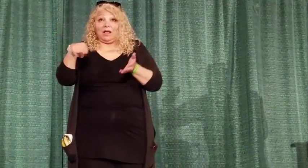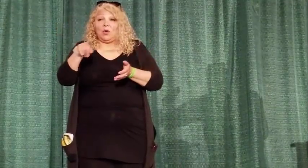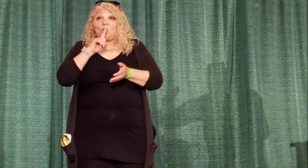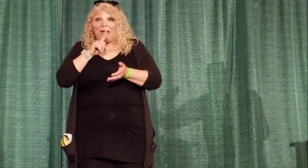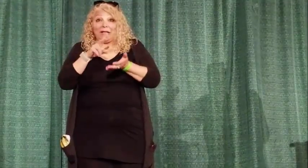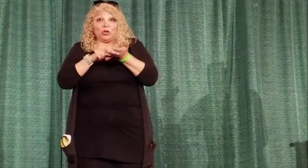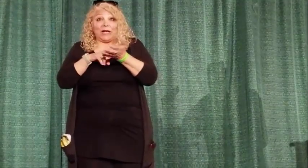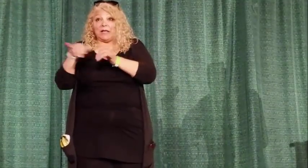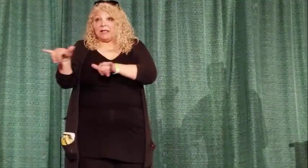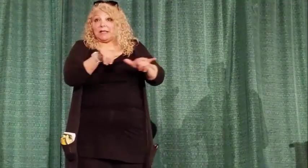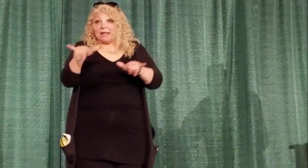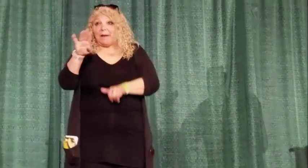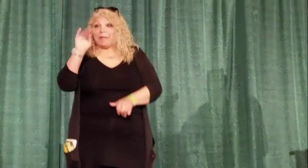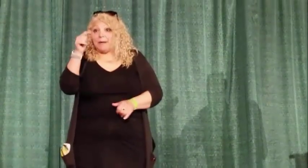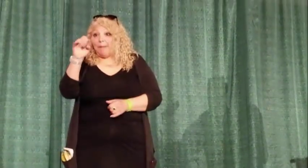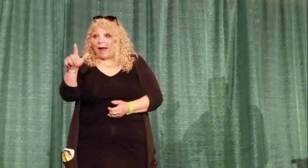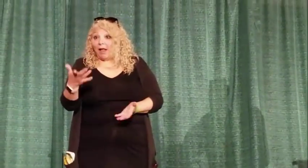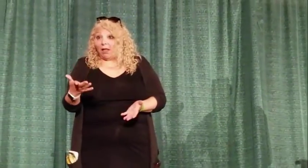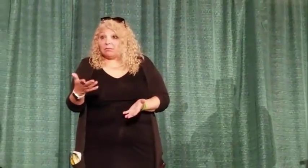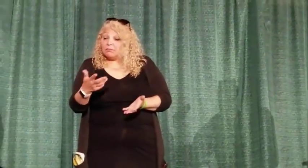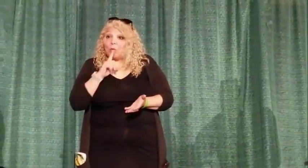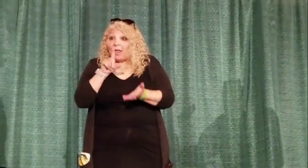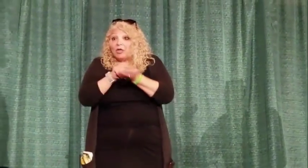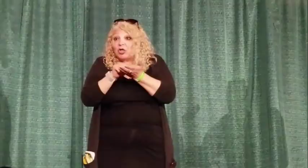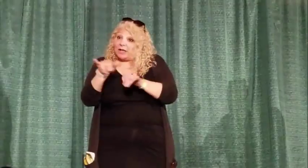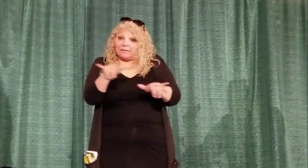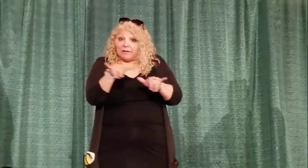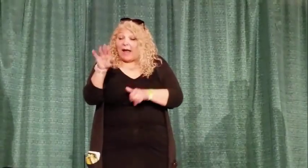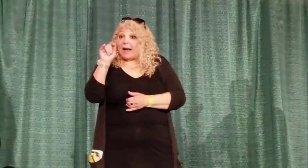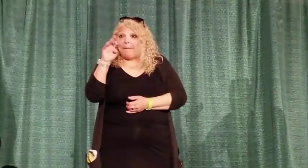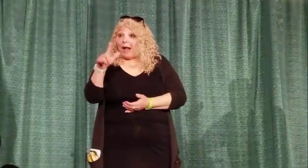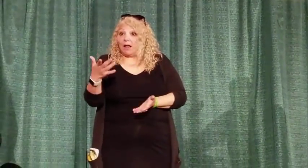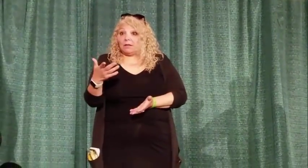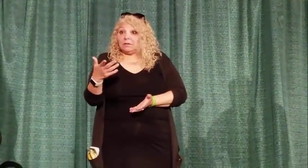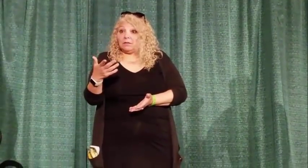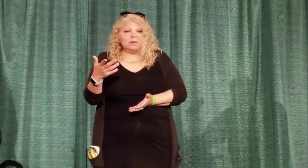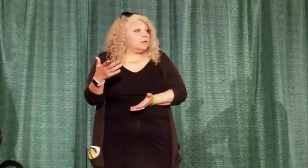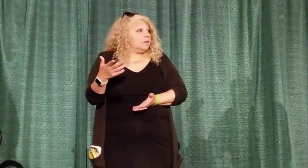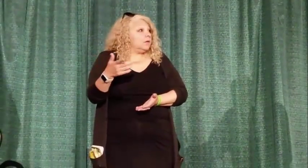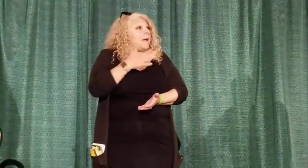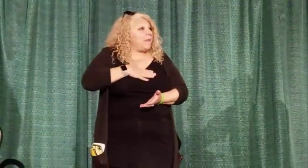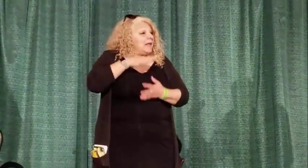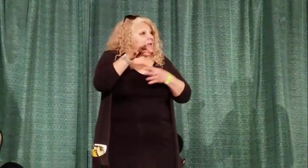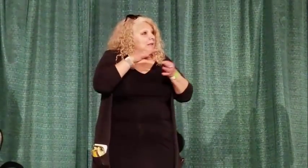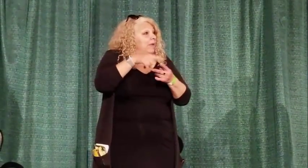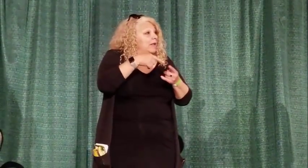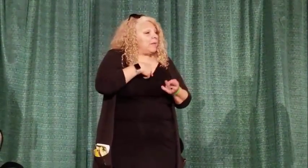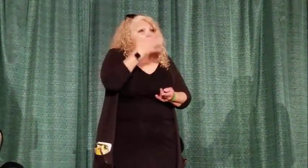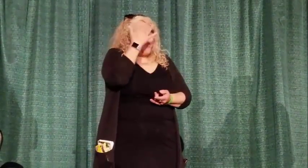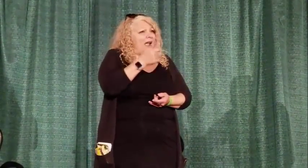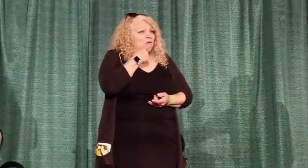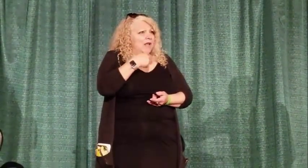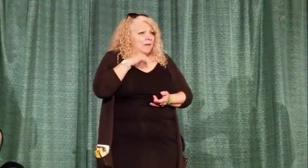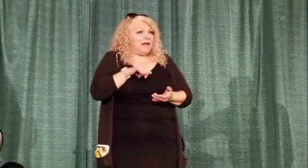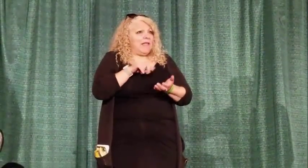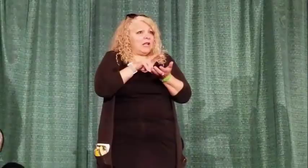bagel. Why am I saying a piece of chicken is like a bagel? What have you heard so far? Explain to me, give me back why I'm saying a piece of